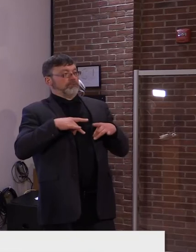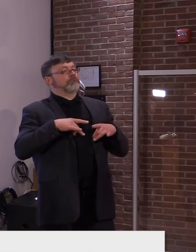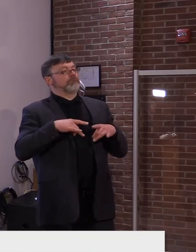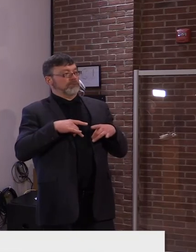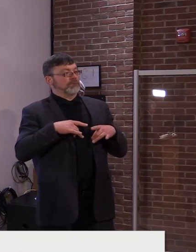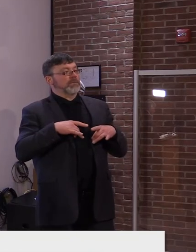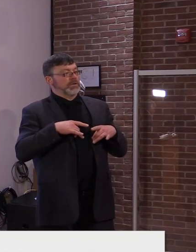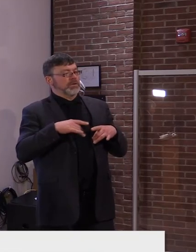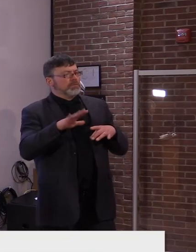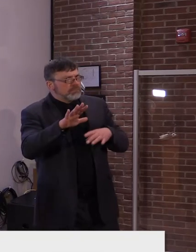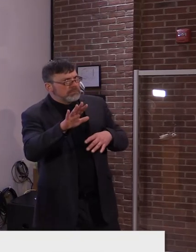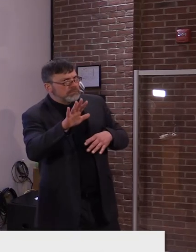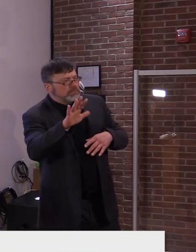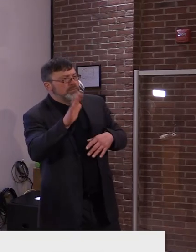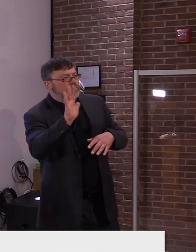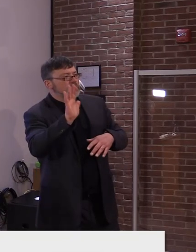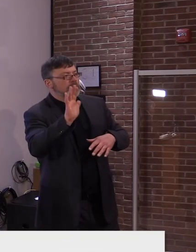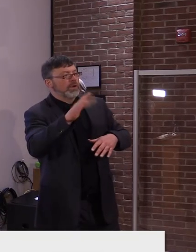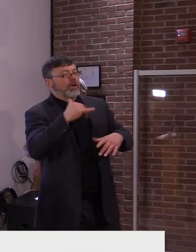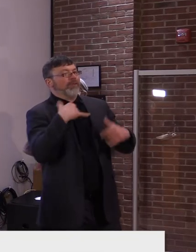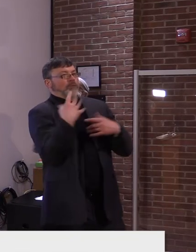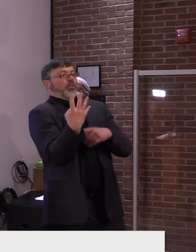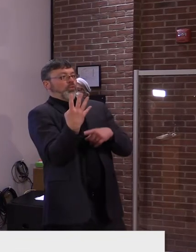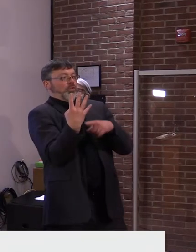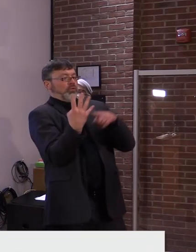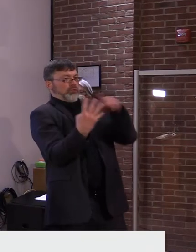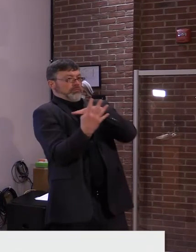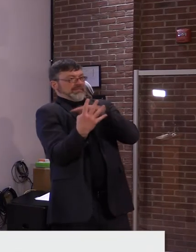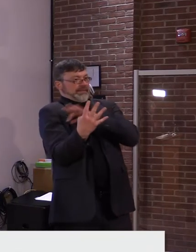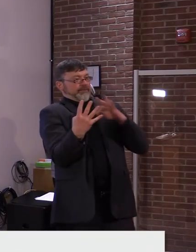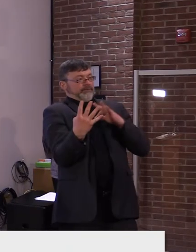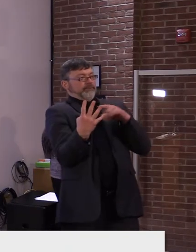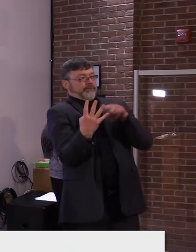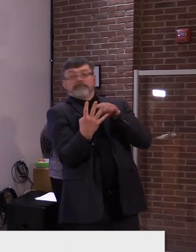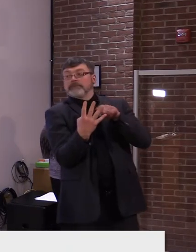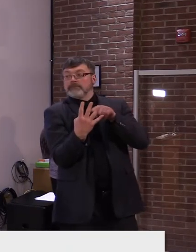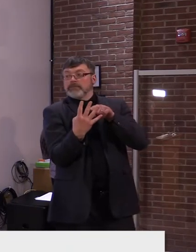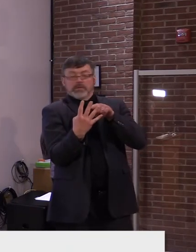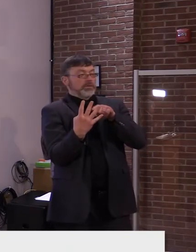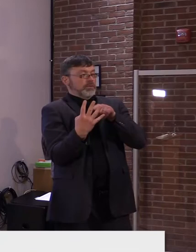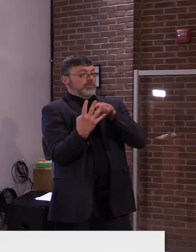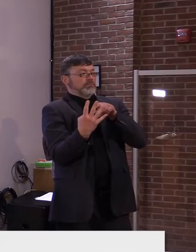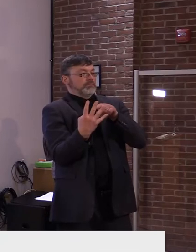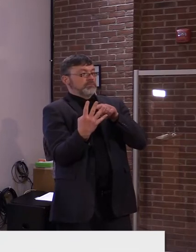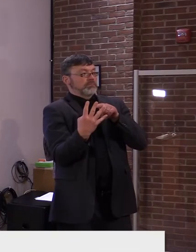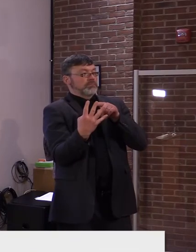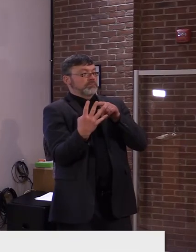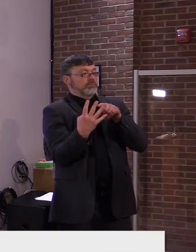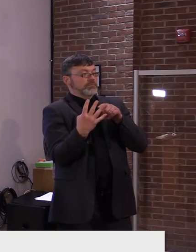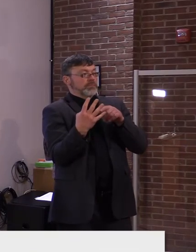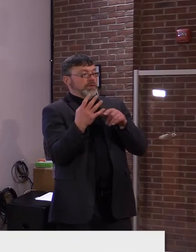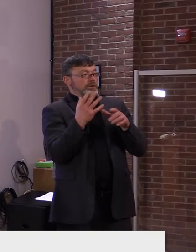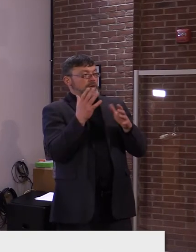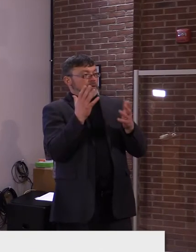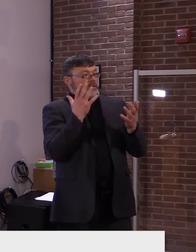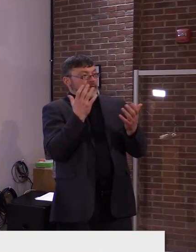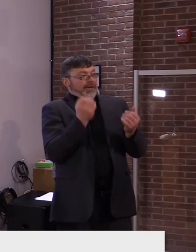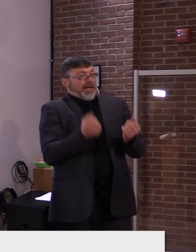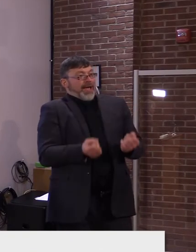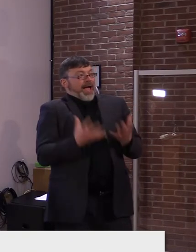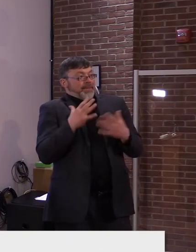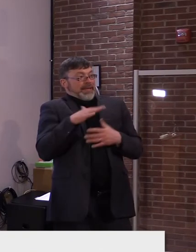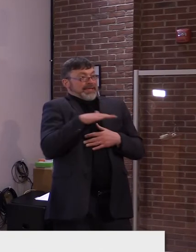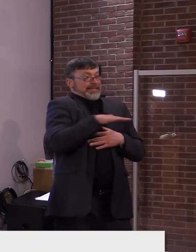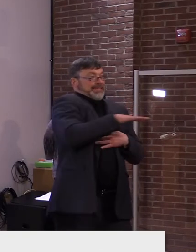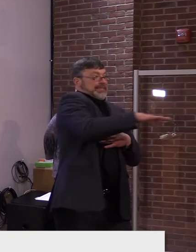But they have four right now. Just to give you a sense of how many staff system-wide, and remember, we have